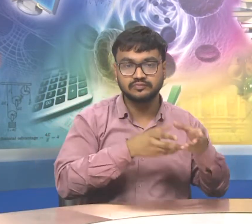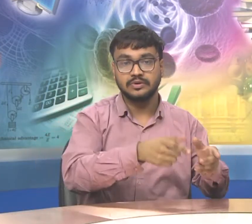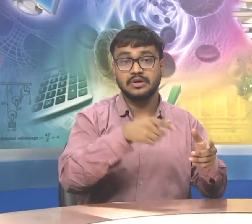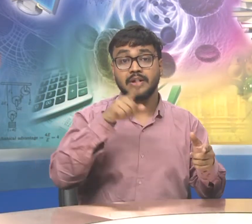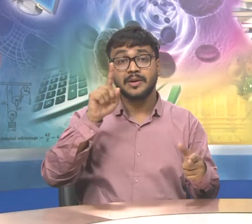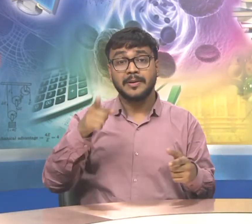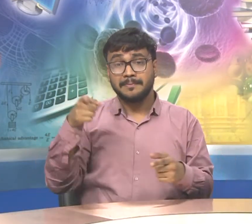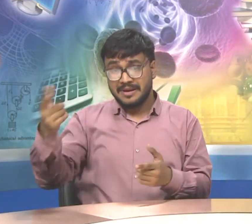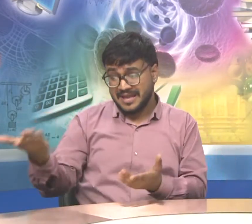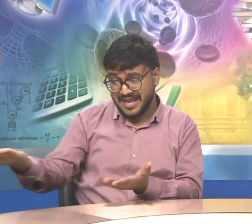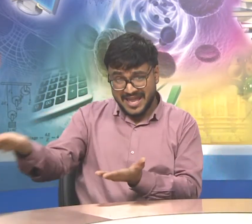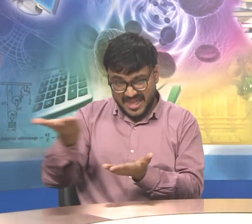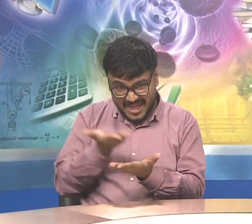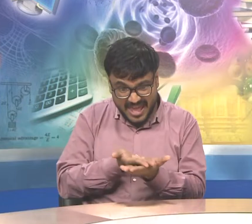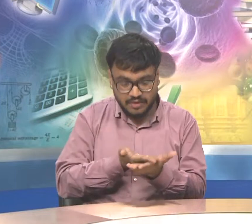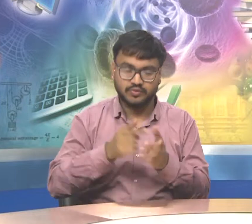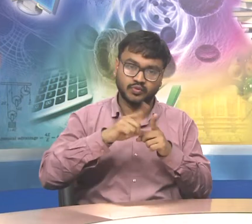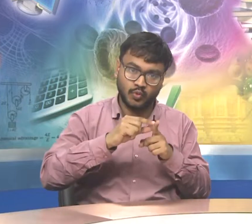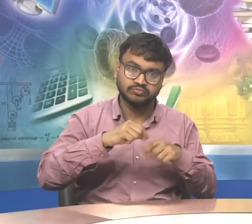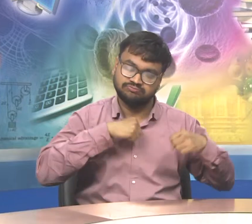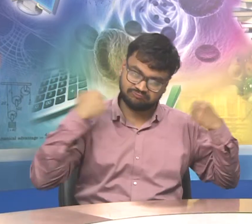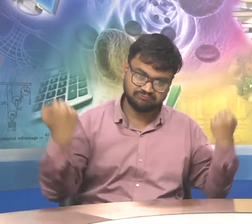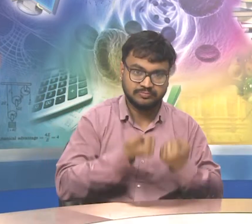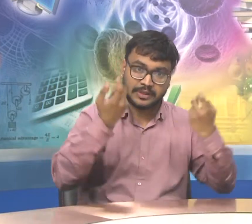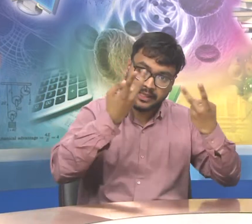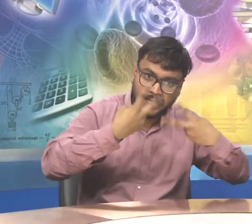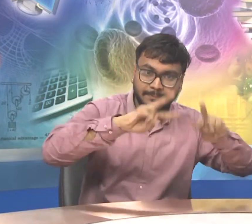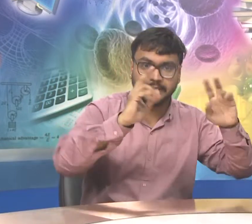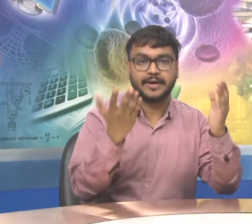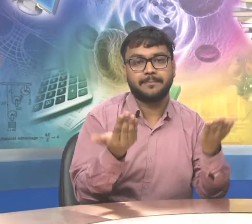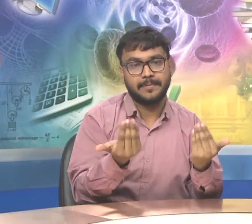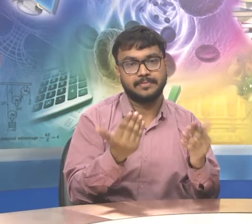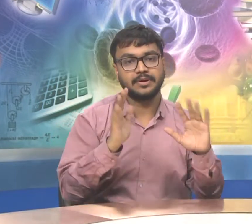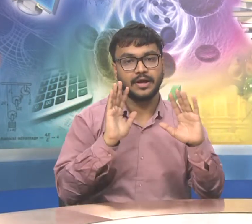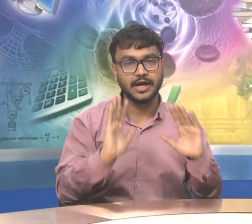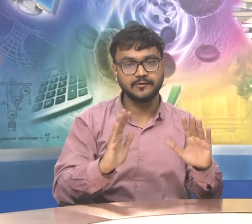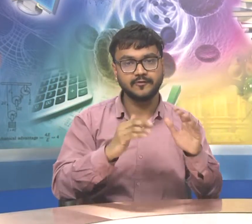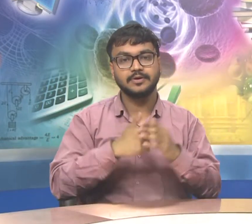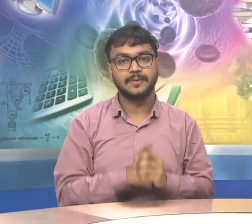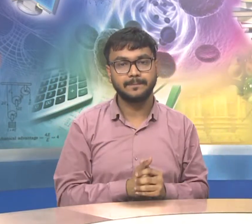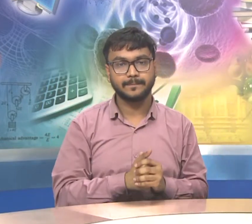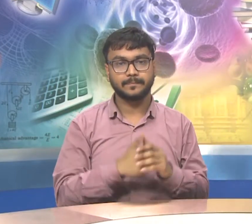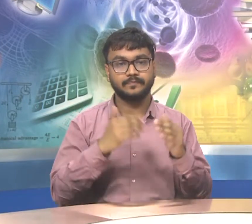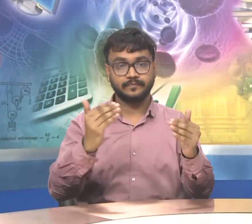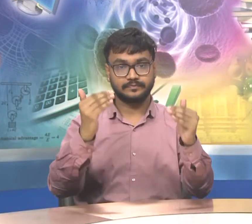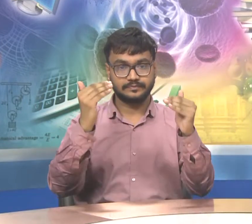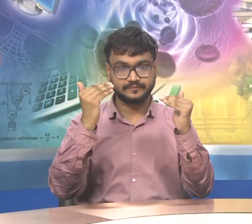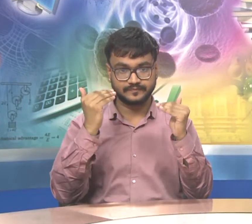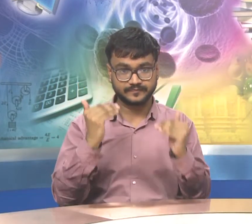to entertain the application for public interest litigation.